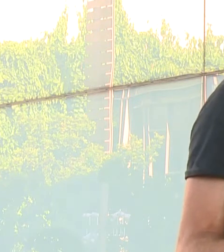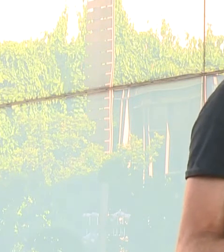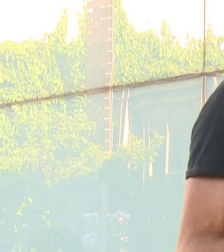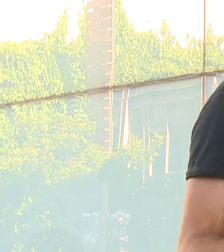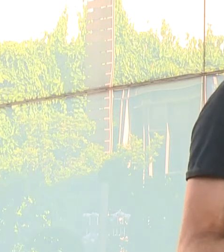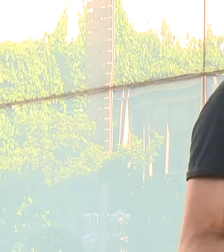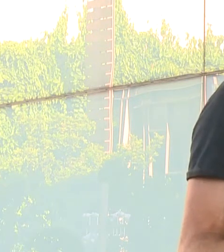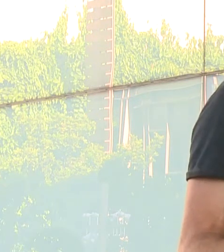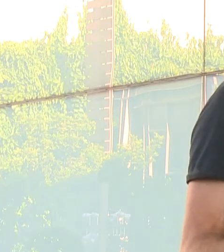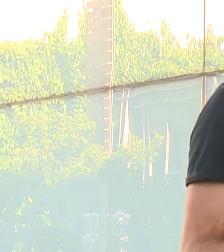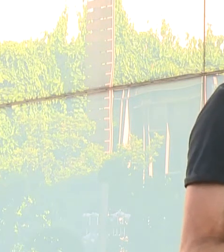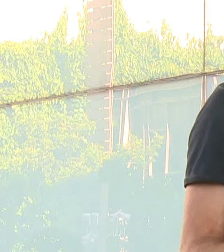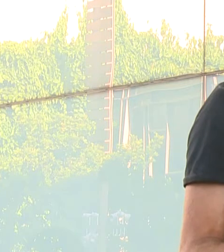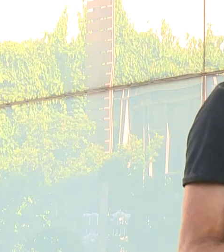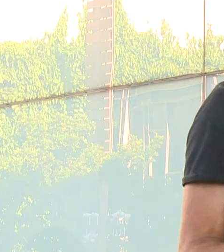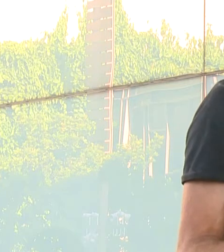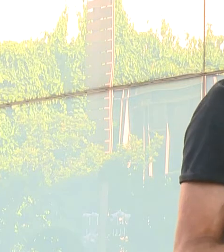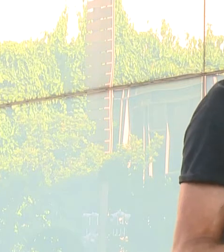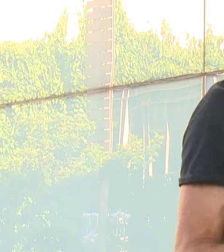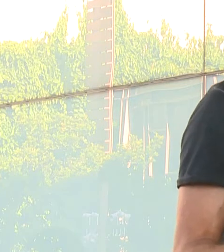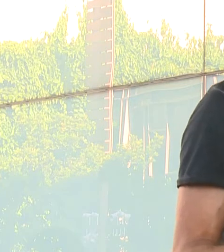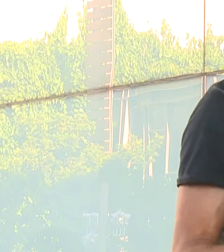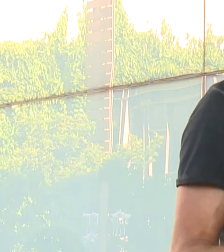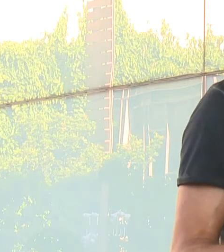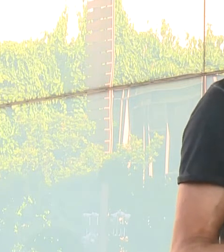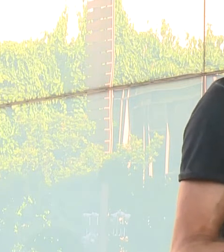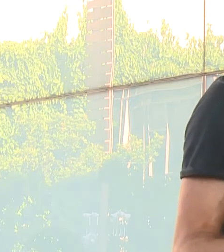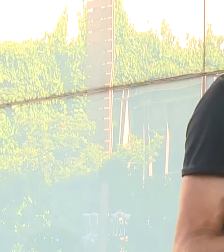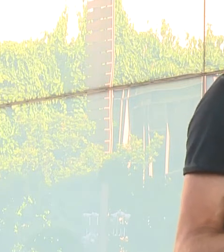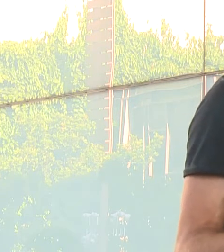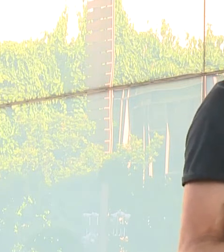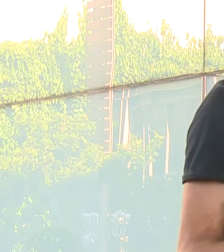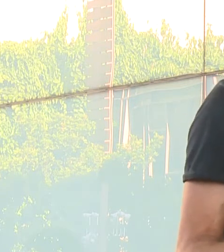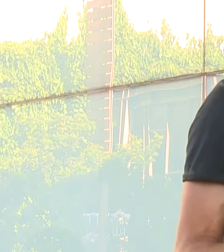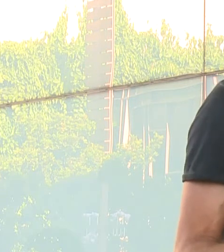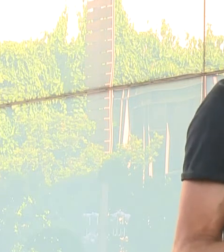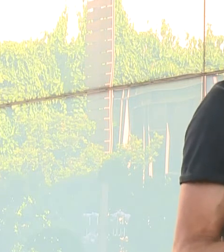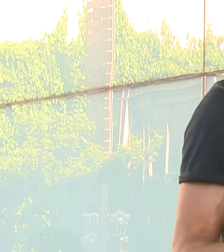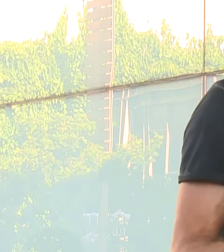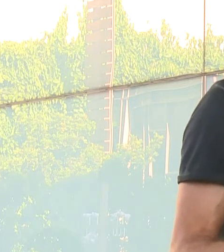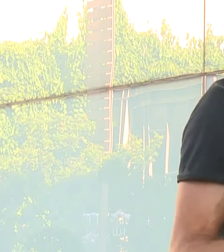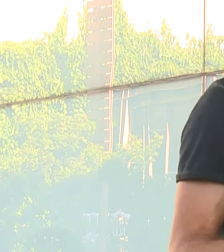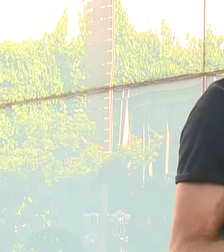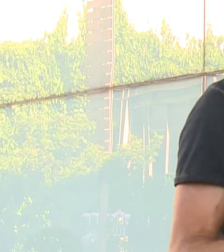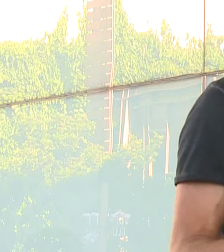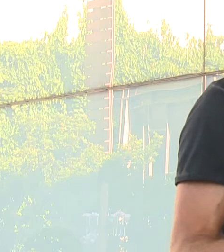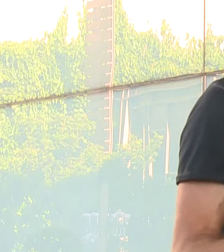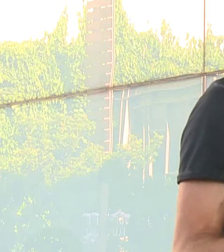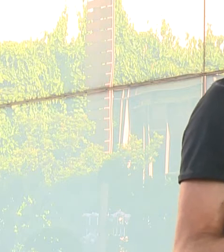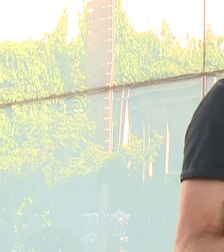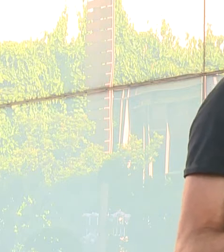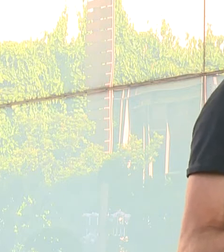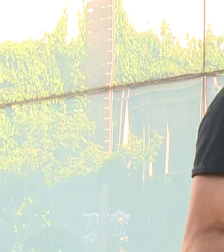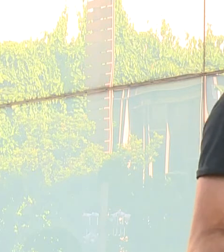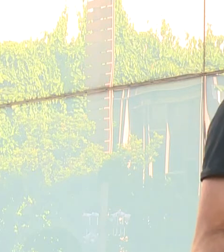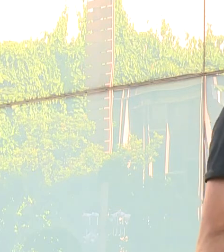was a 1940s war film set in Guadalcanal in the Solomon Islands. And this is where it started getting interesting. Suddenly,